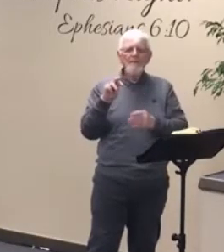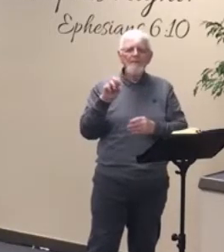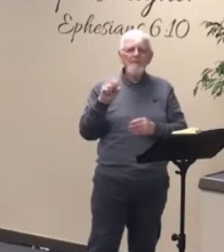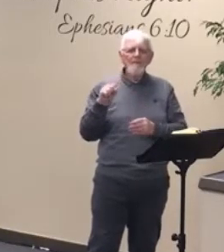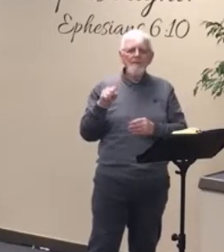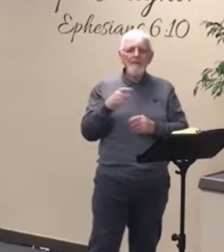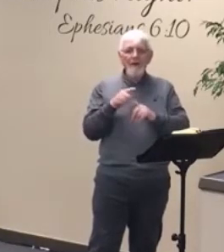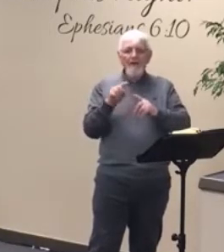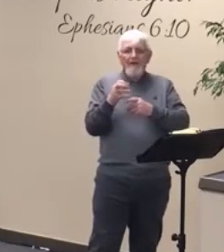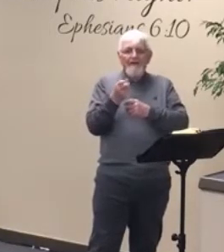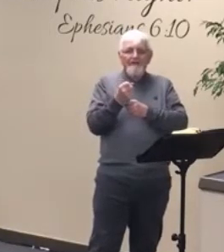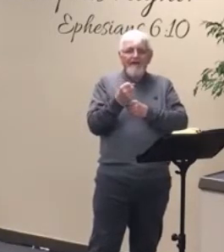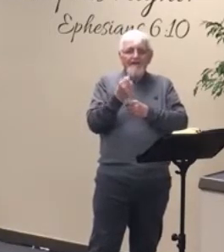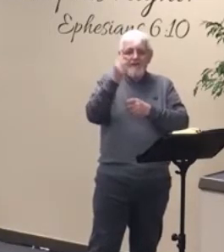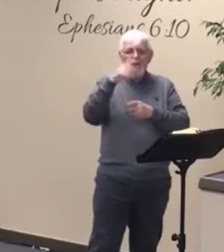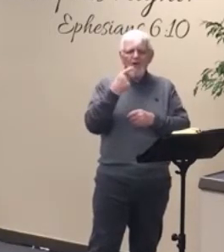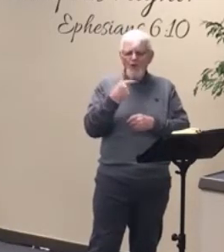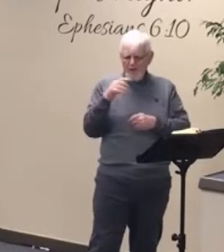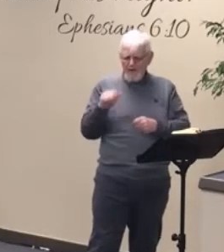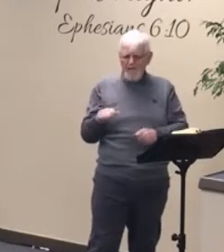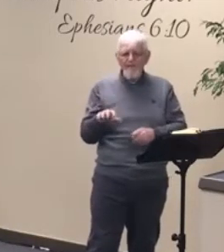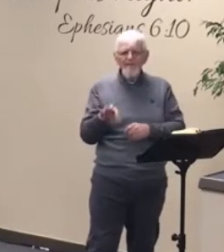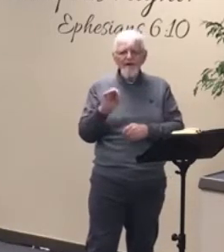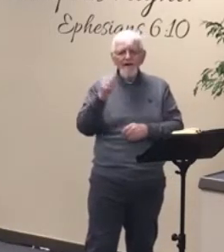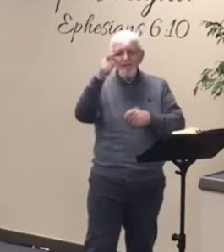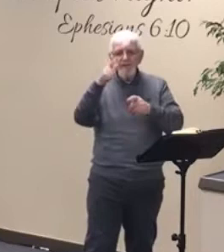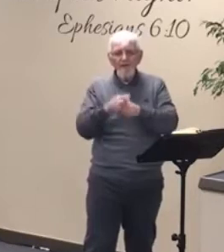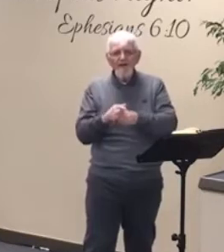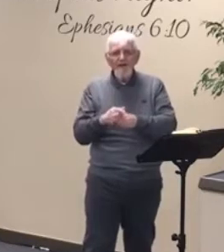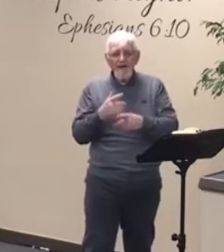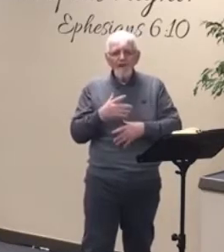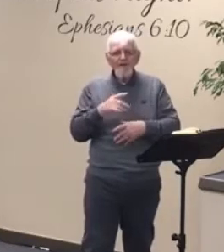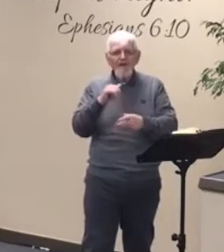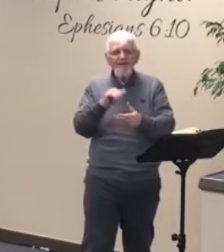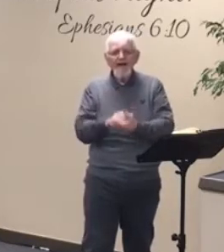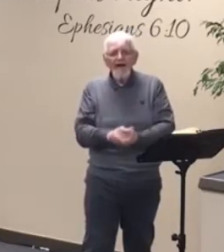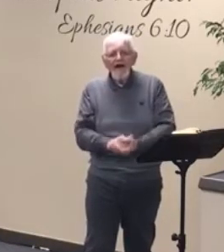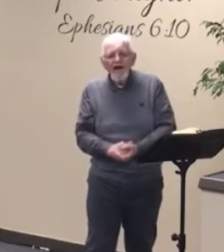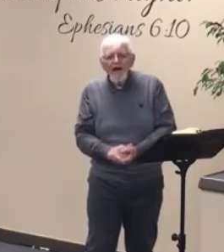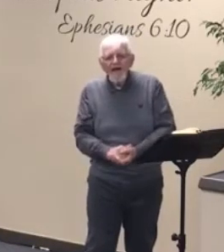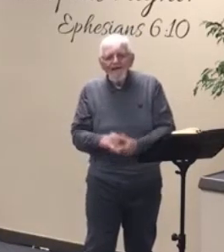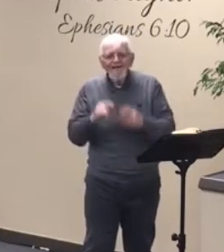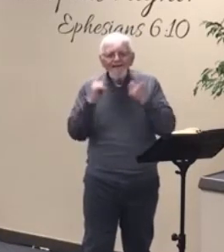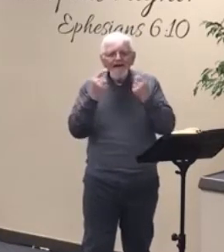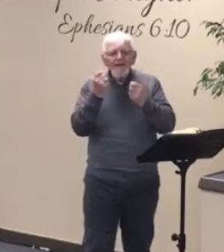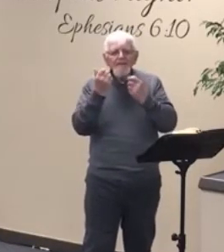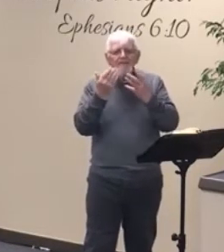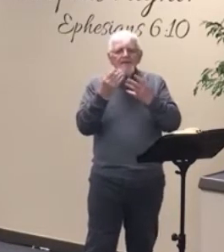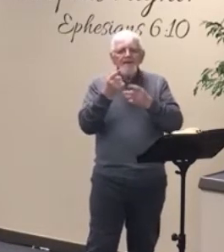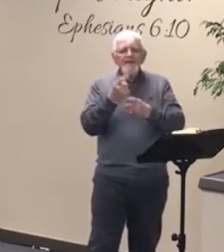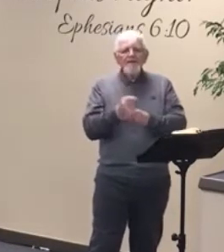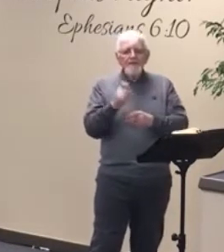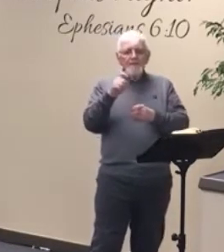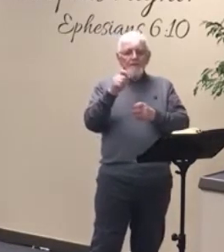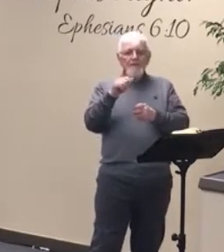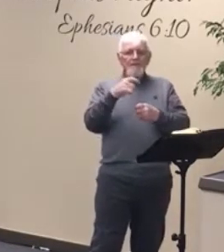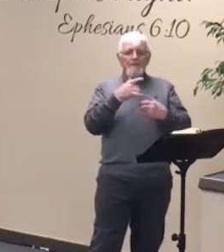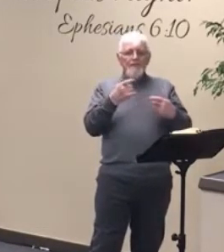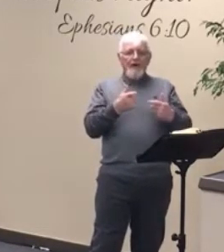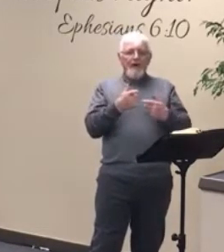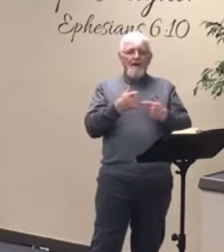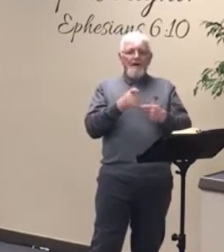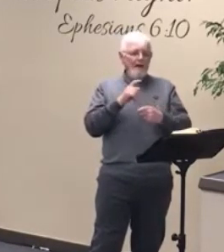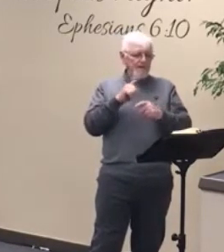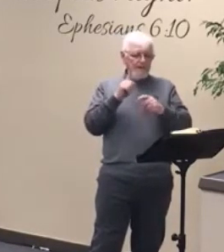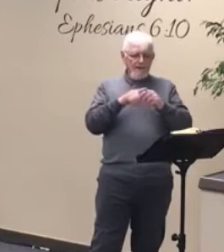But a faithful man who can find, brother, I appreciate that. I always smile. I thank them. Maybe they mean it from their heart, and I